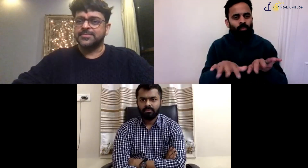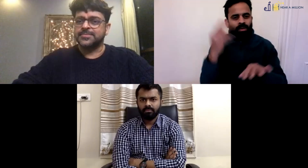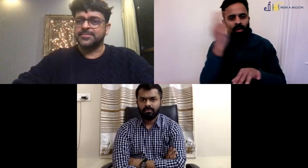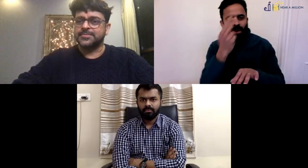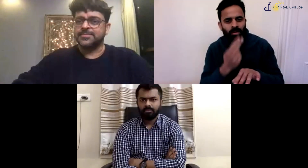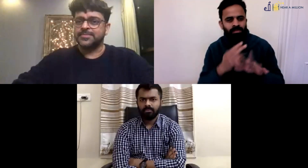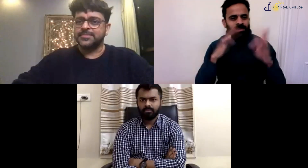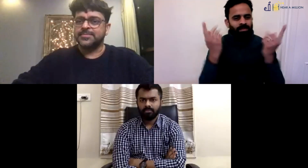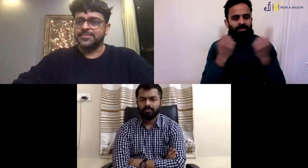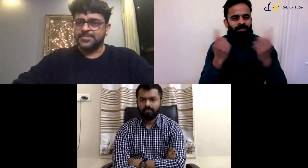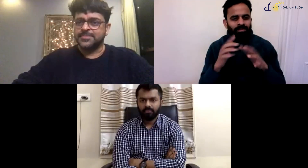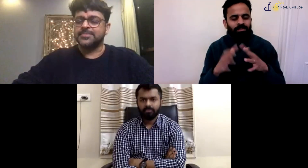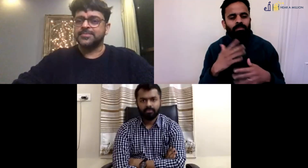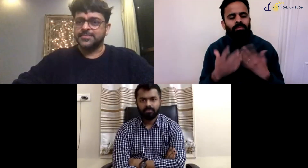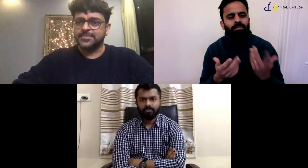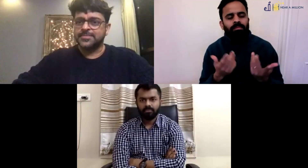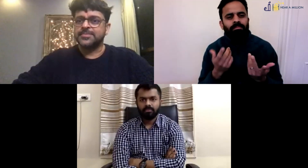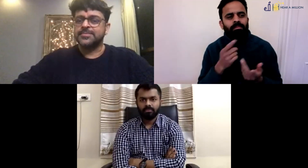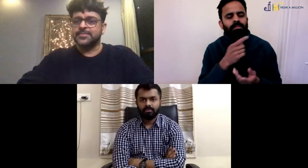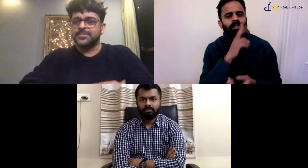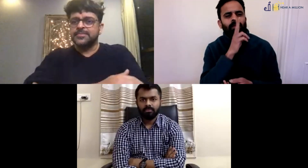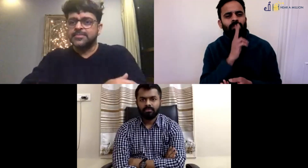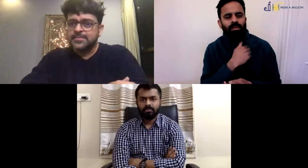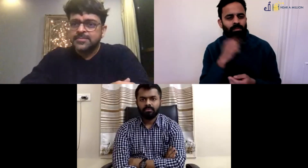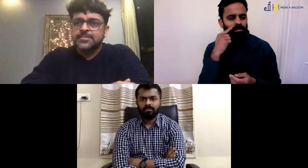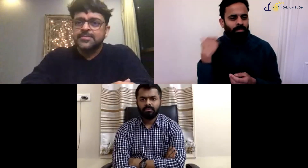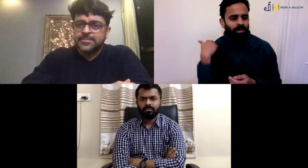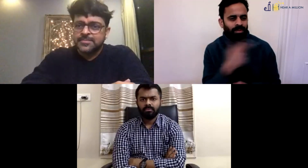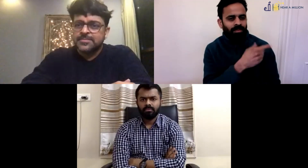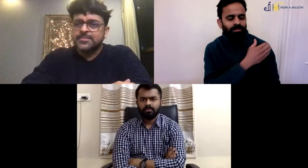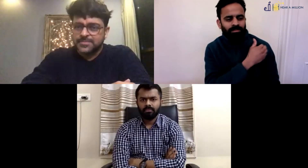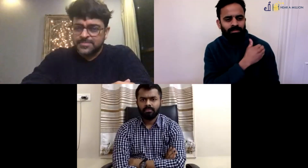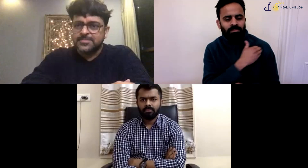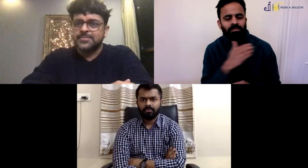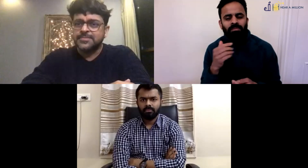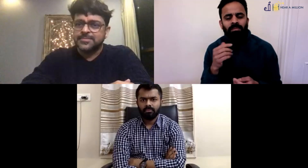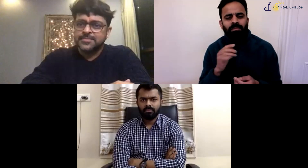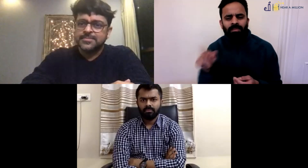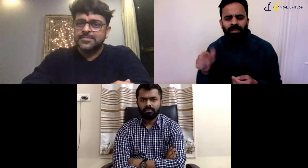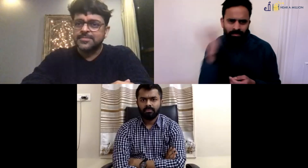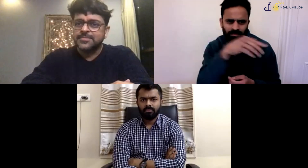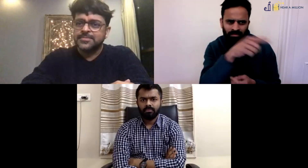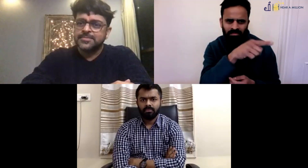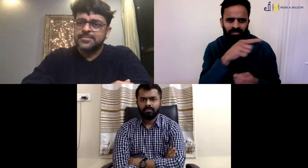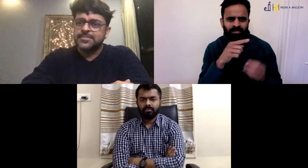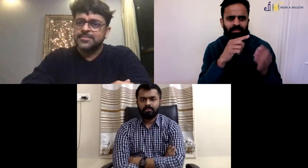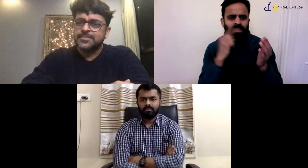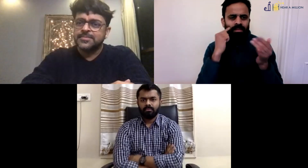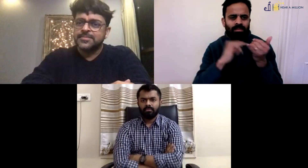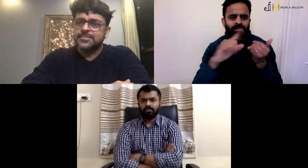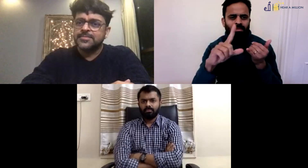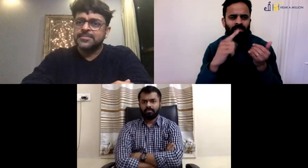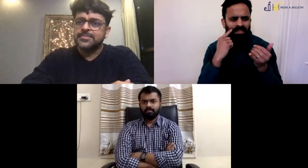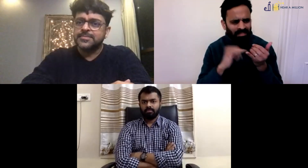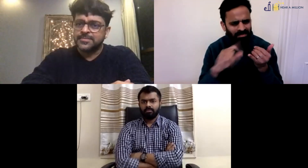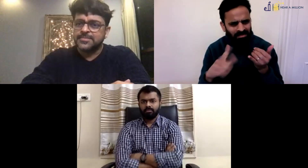So I wanted to do something with computers and arts. And my brother Sunil, he told me, how